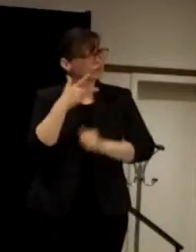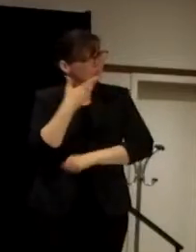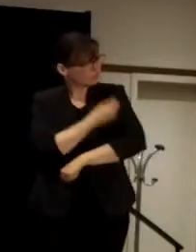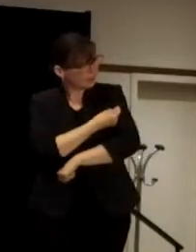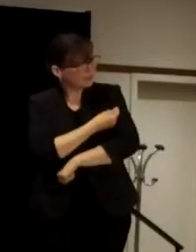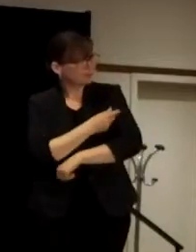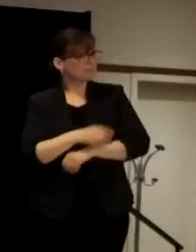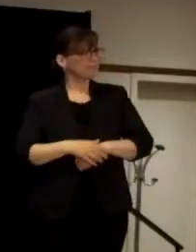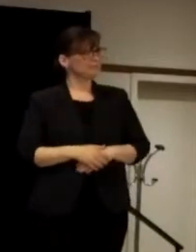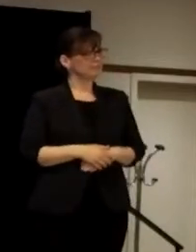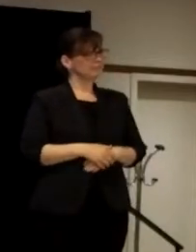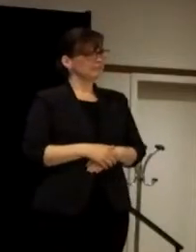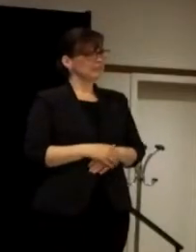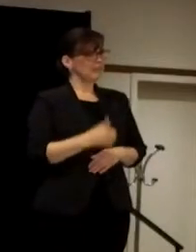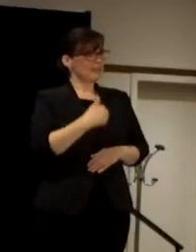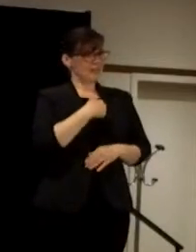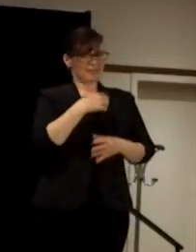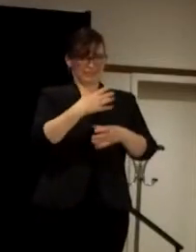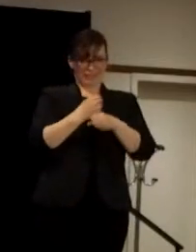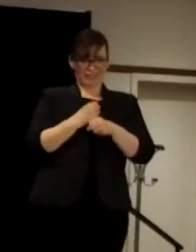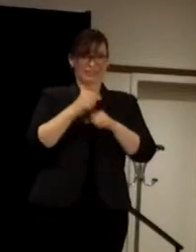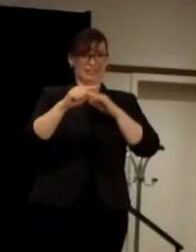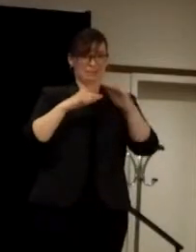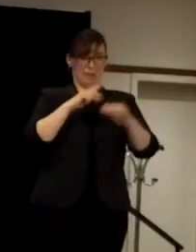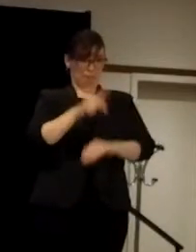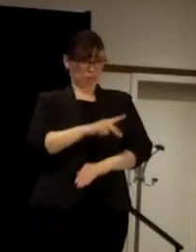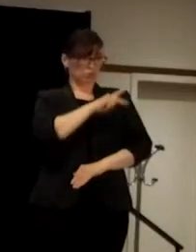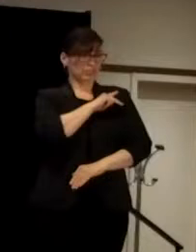get those emails myself. They can email me personally.